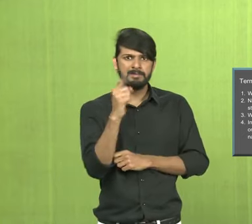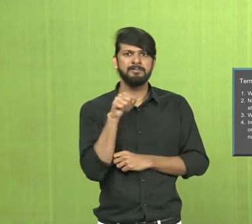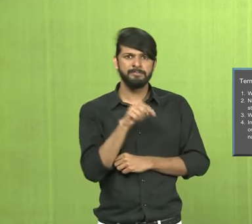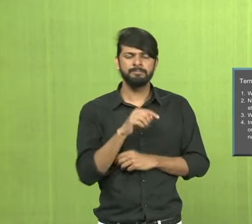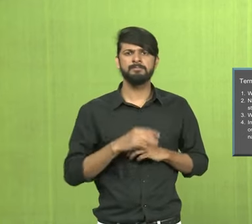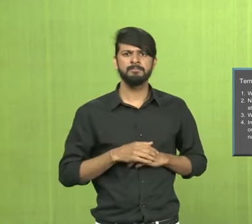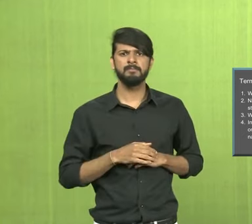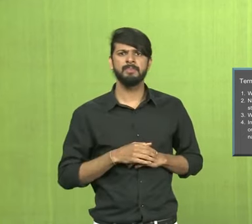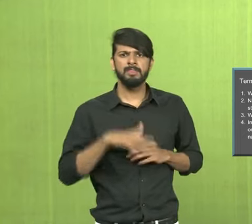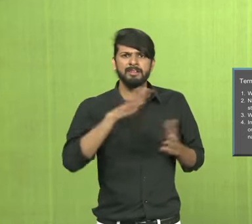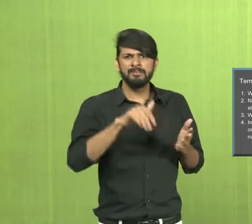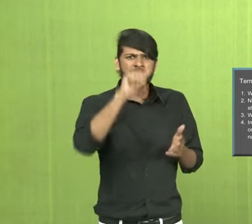Question number 1.